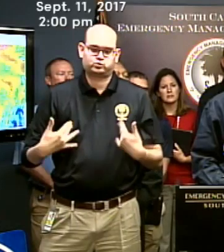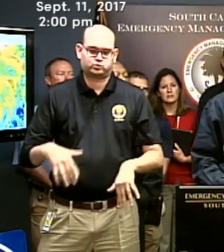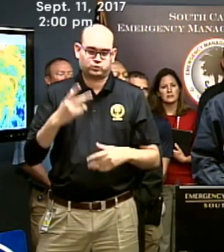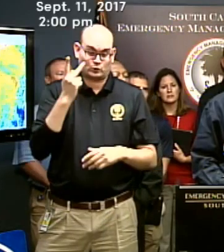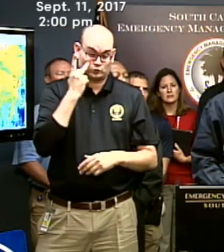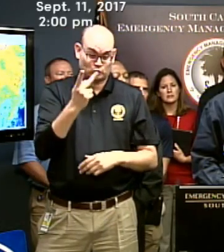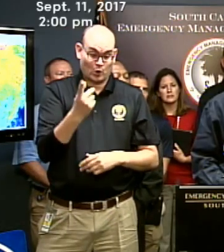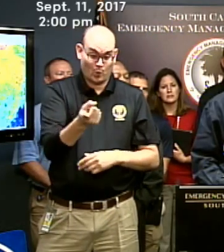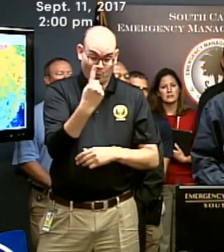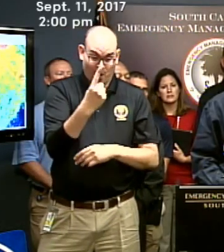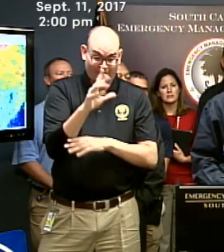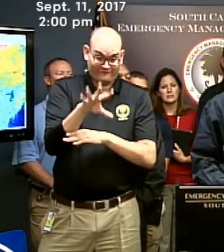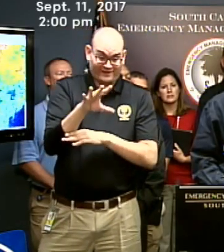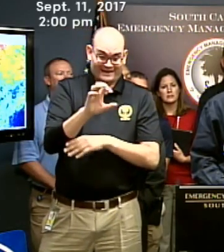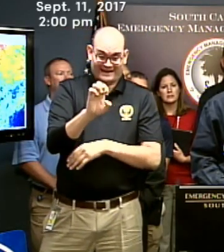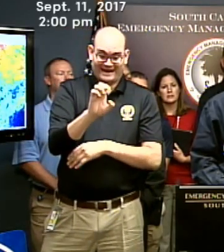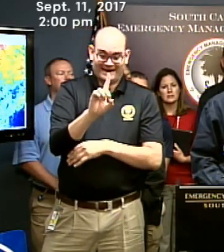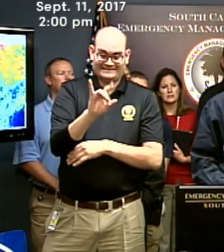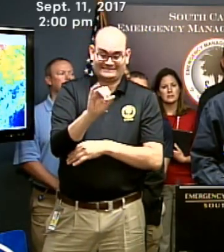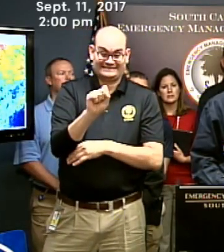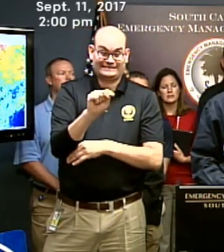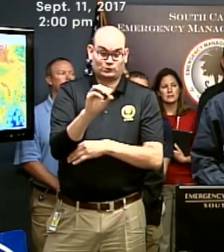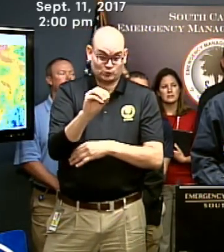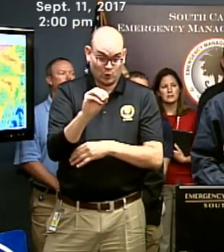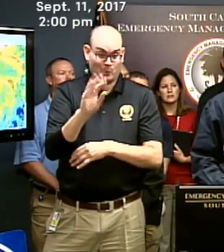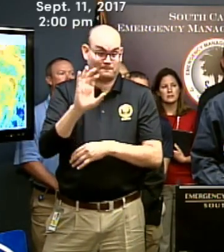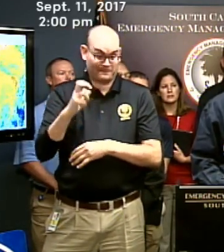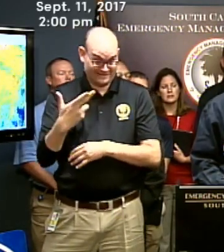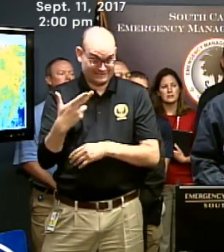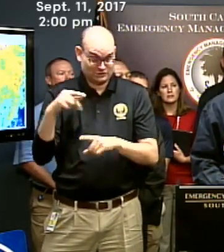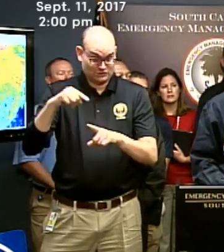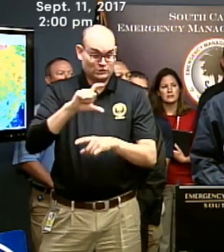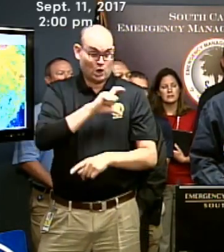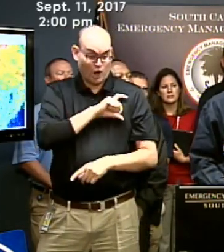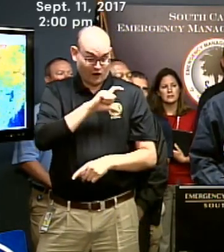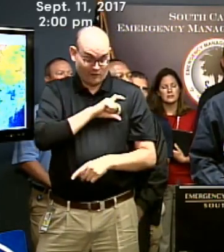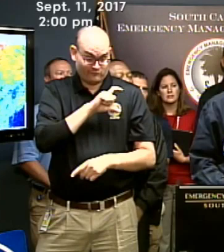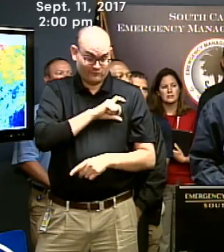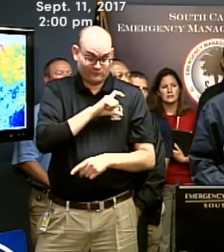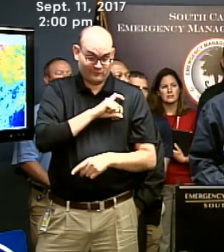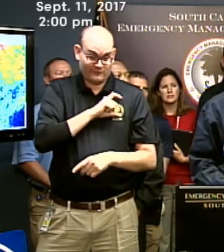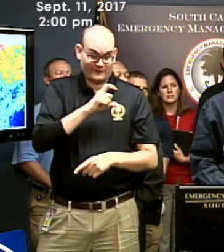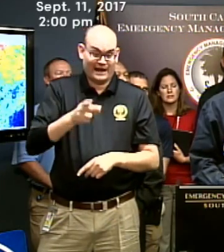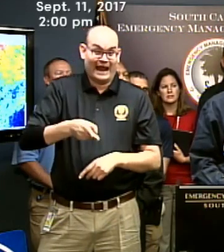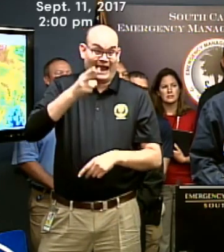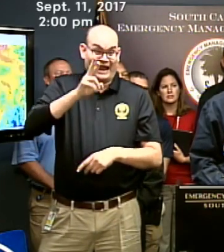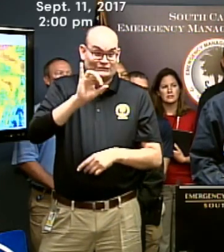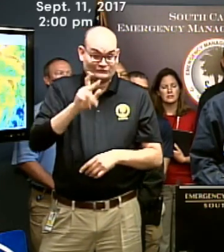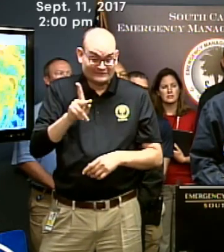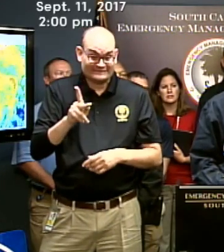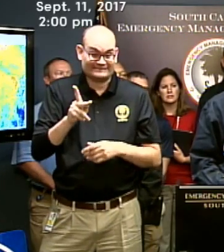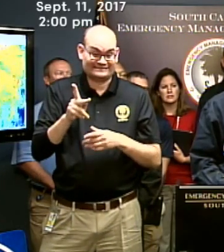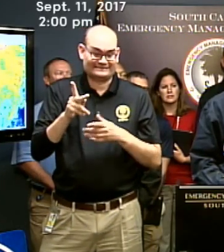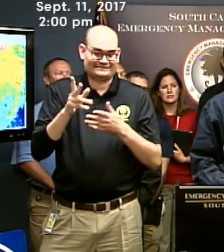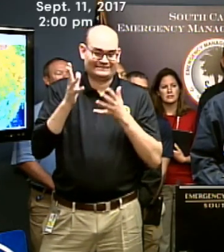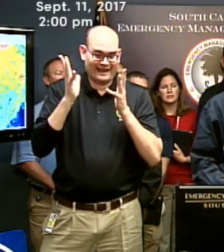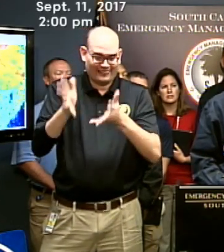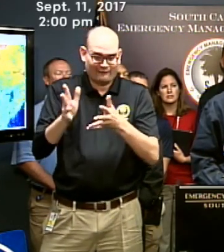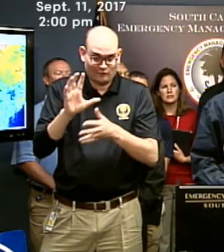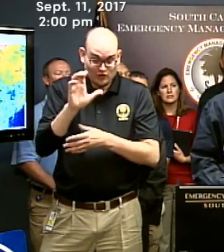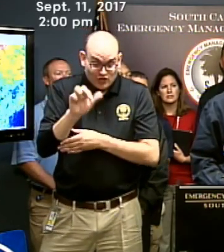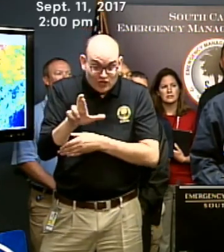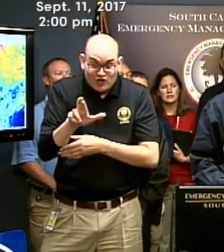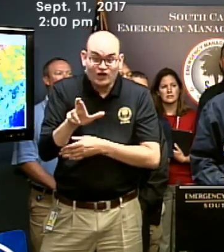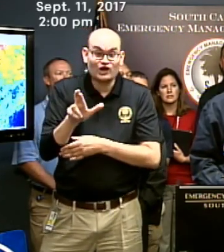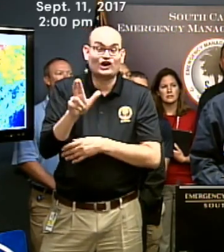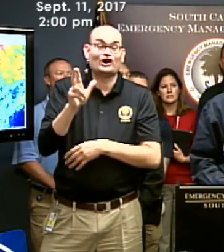for example, taking risks, high risk, to rescue a group of people in an automobile in a storm surge